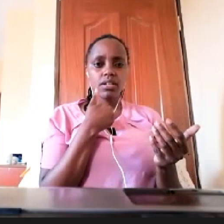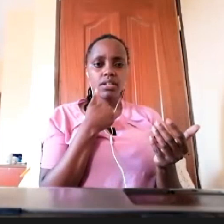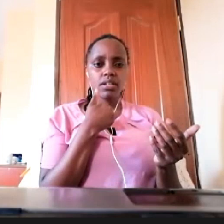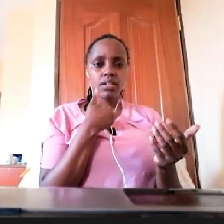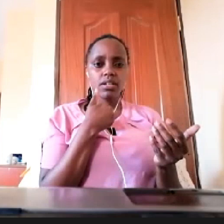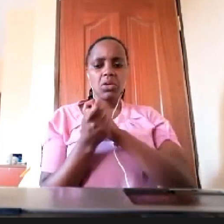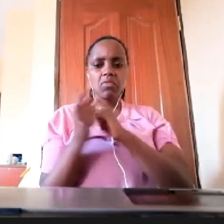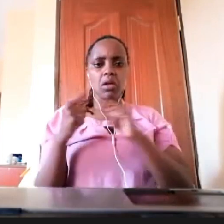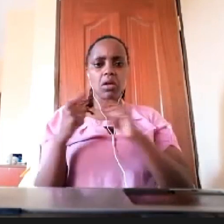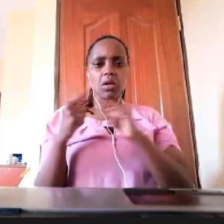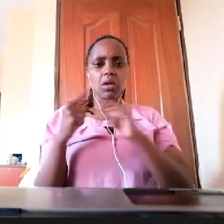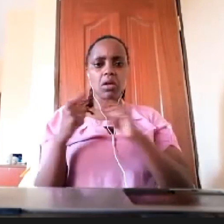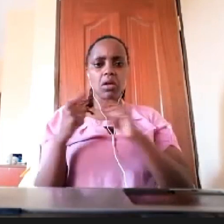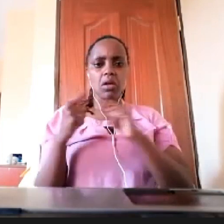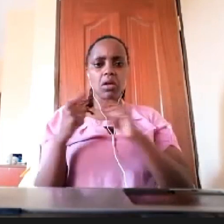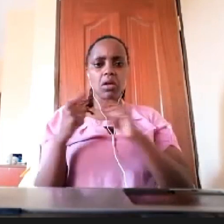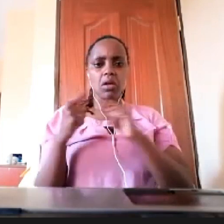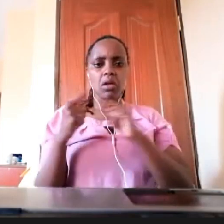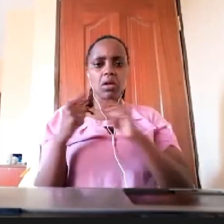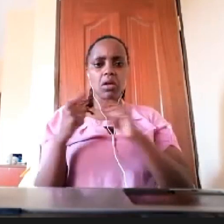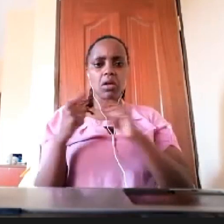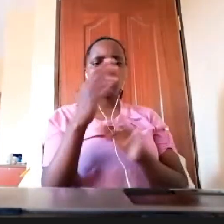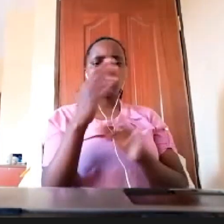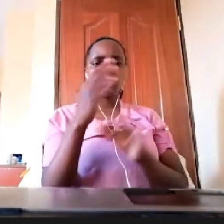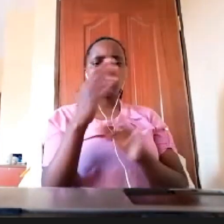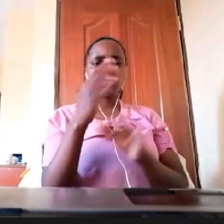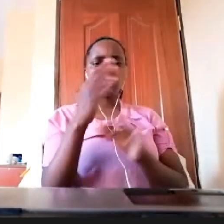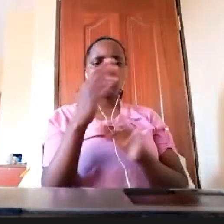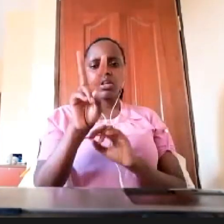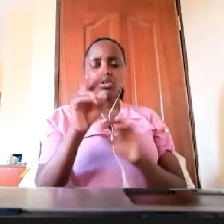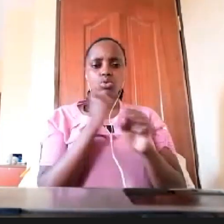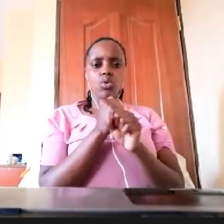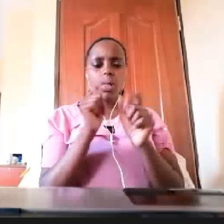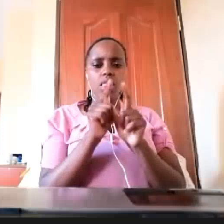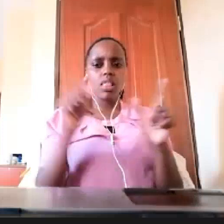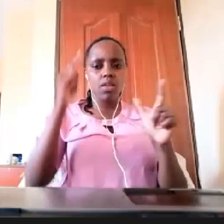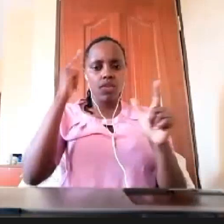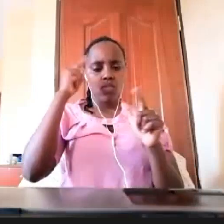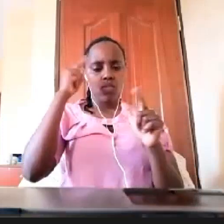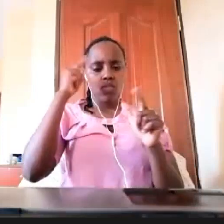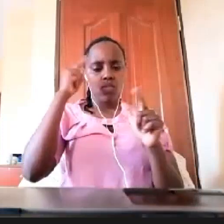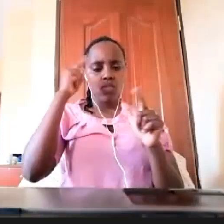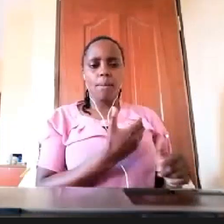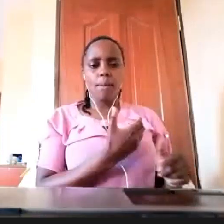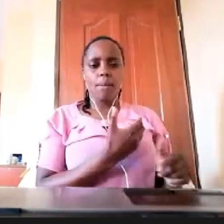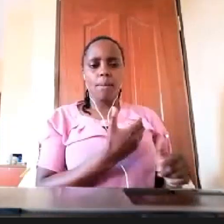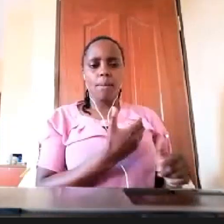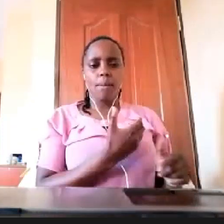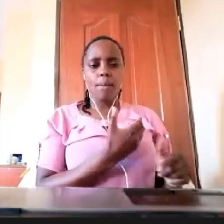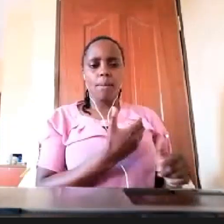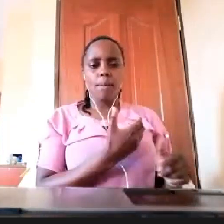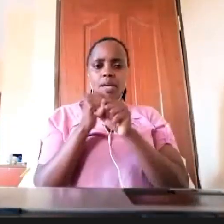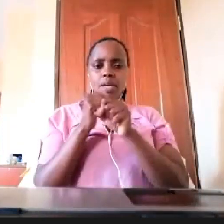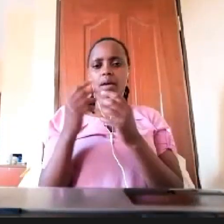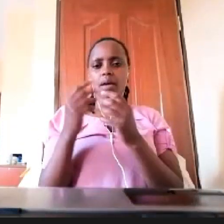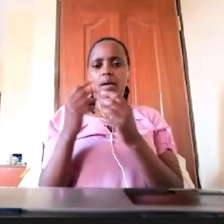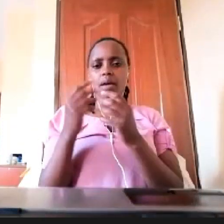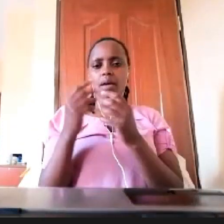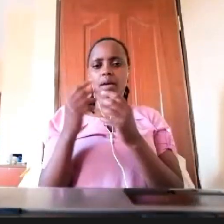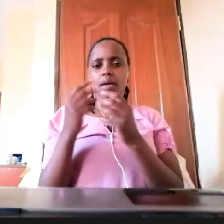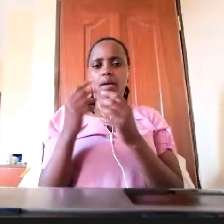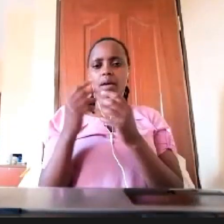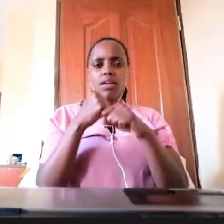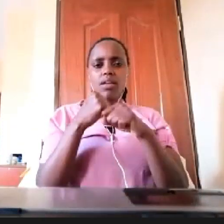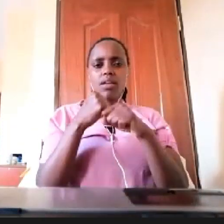do not require so many documents in the 2 working languages of the committee. We have streamlined the process and reduced